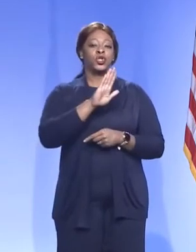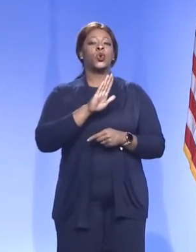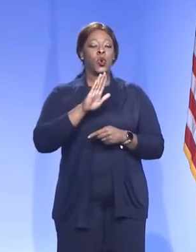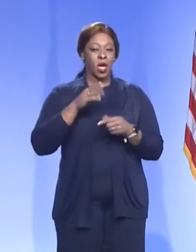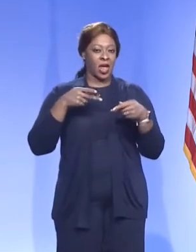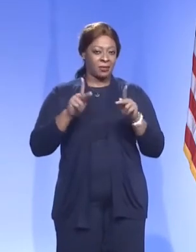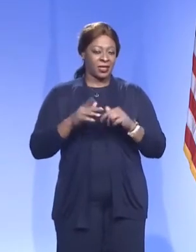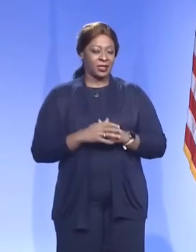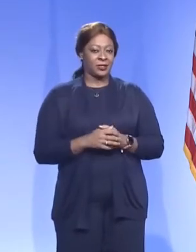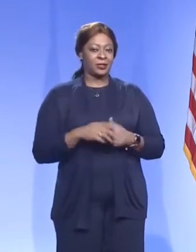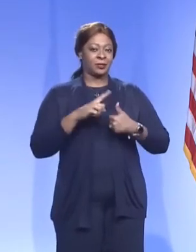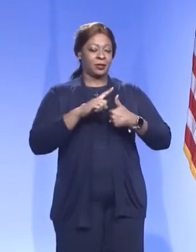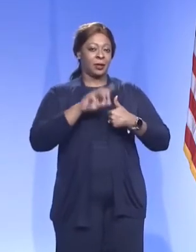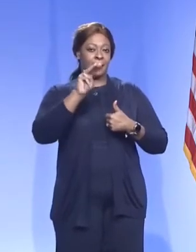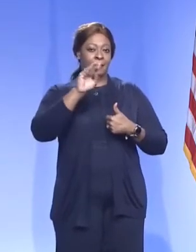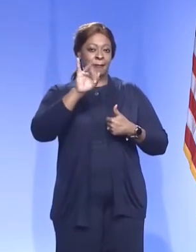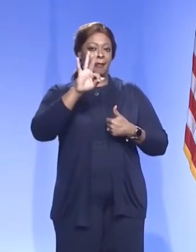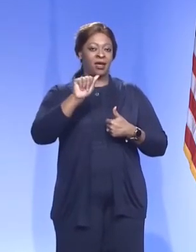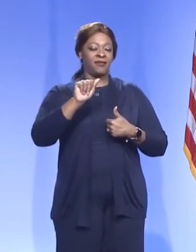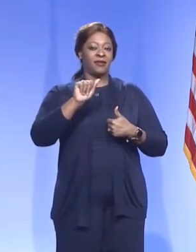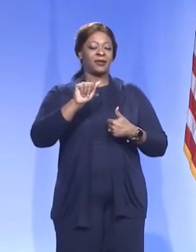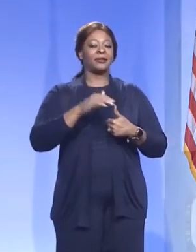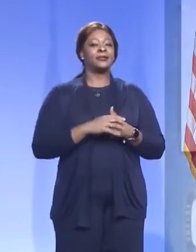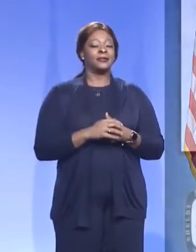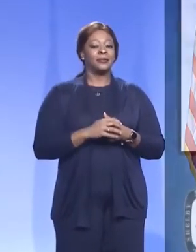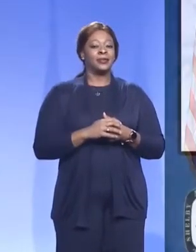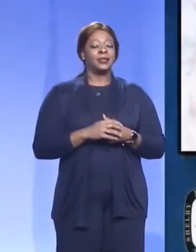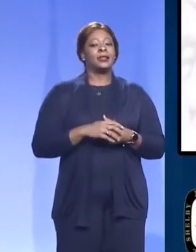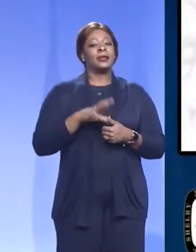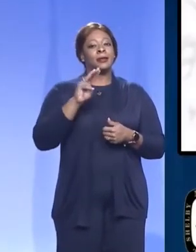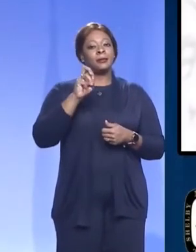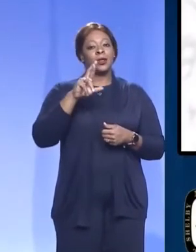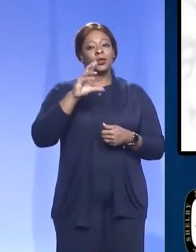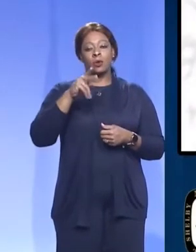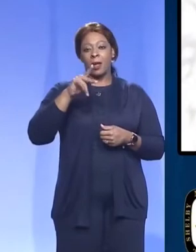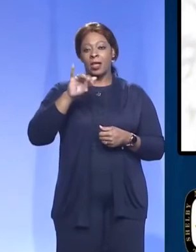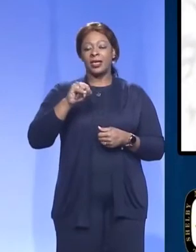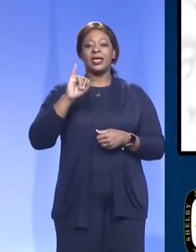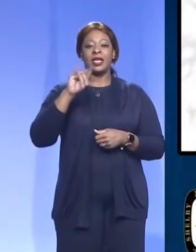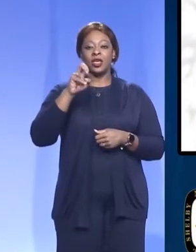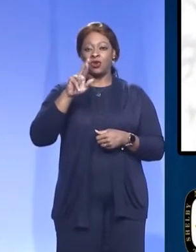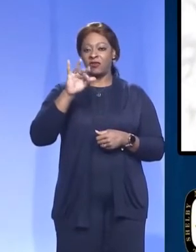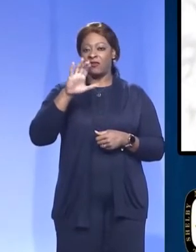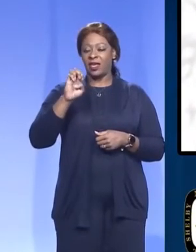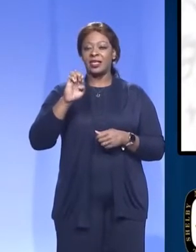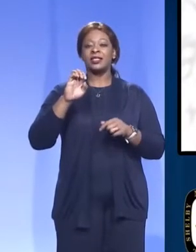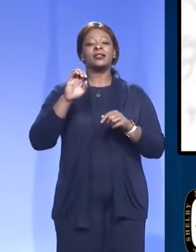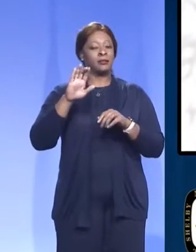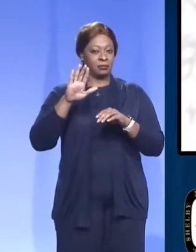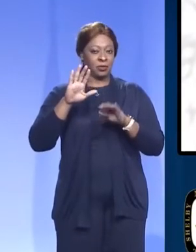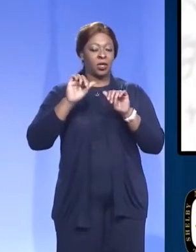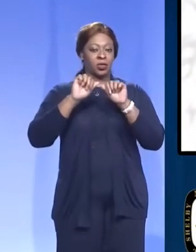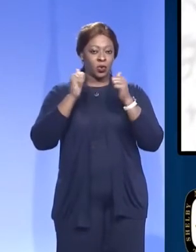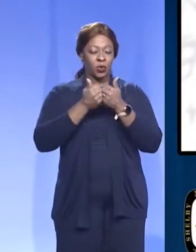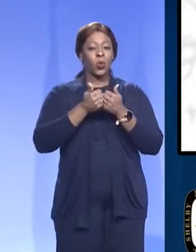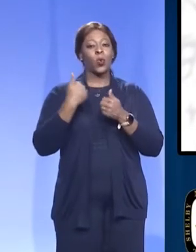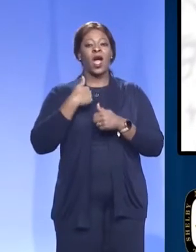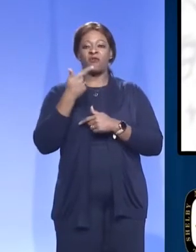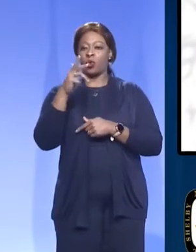through MIFA, the Metropolitan Interfaith Association. We have a grant program with the City of Memphis. They